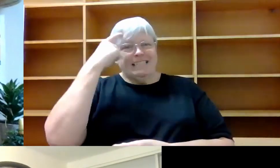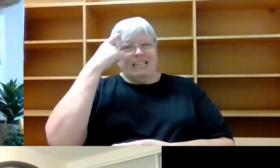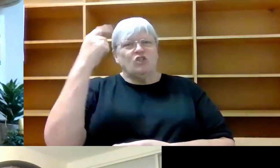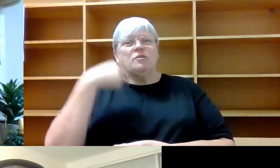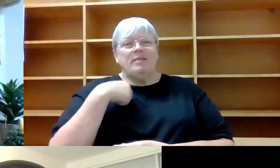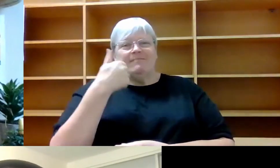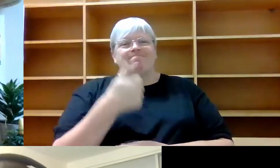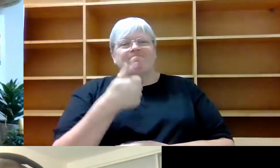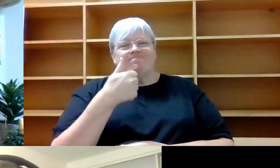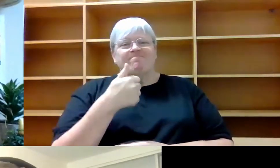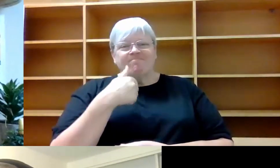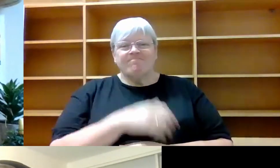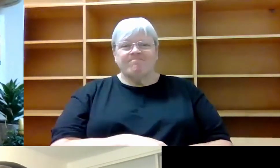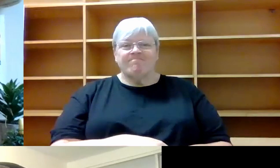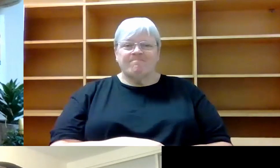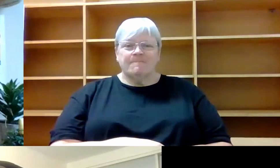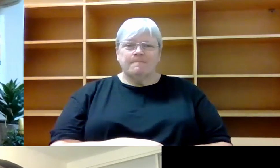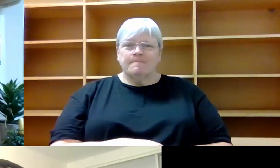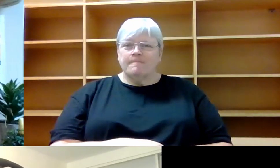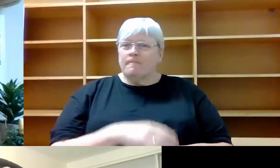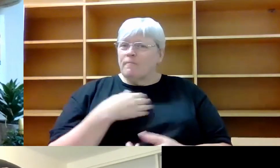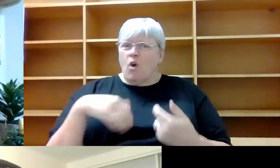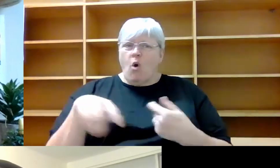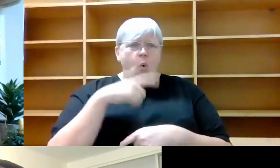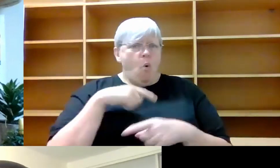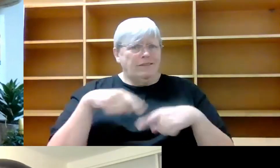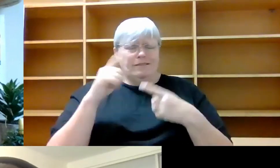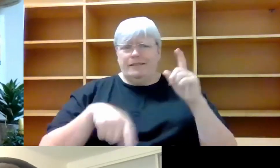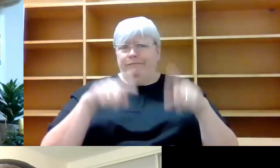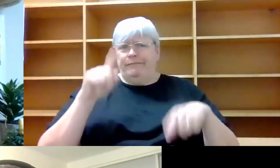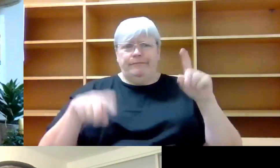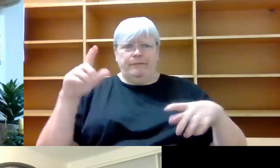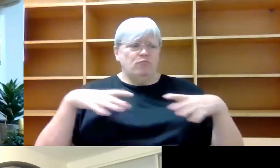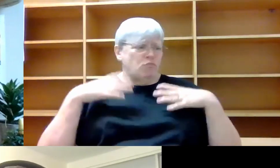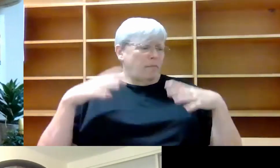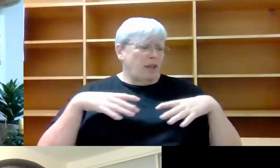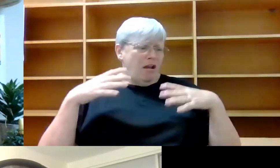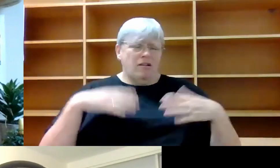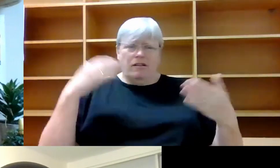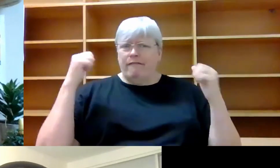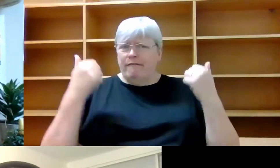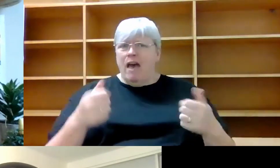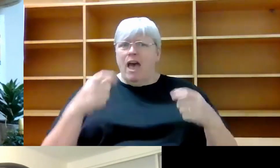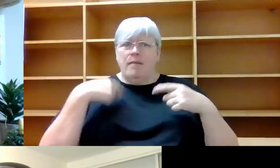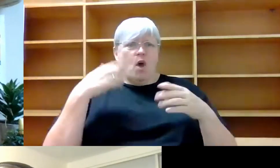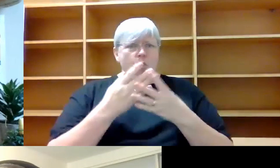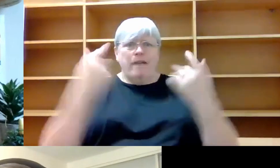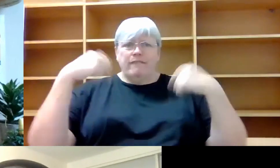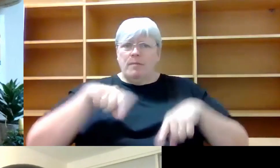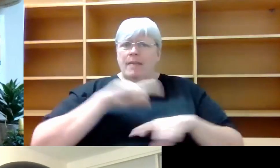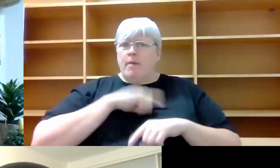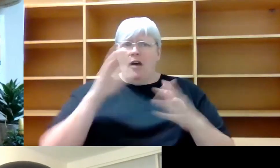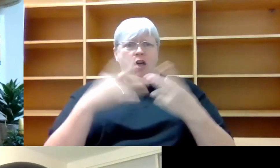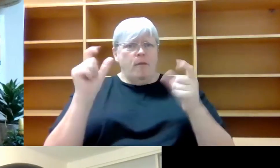that. I know every writer is different. We all have different ways of preparation, and that's fine. And this works for me. It might not work for anybody else, but